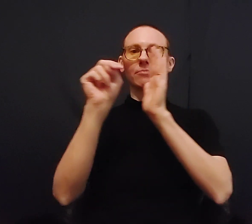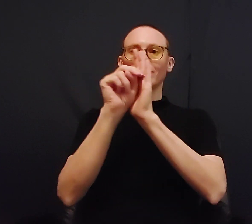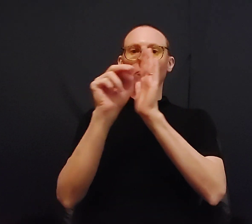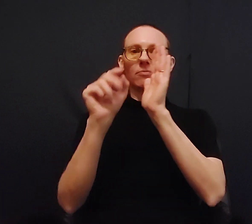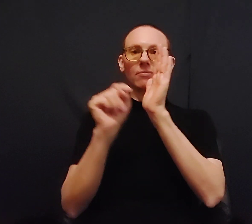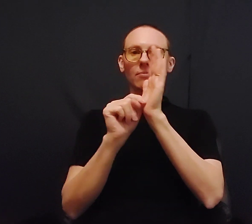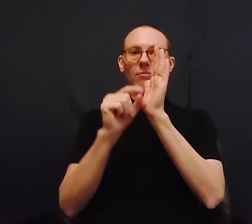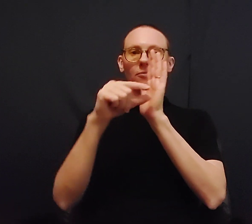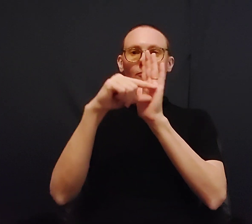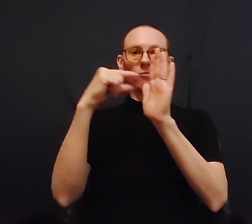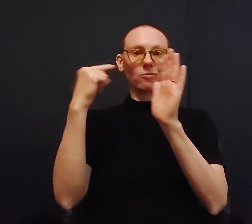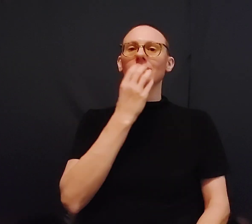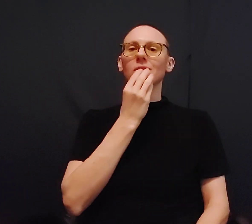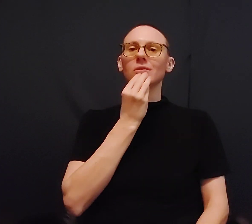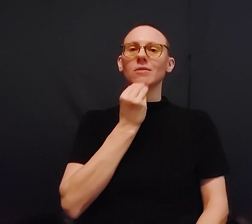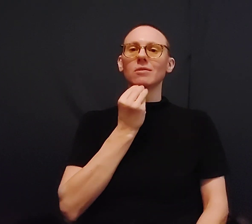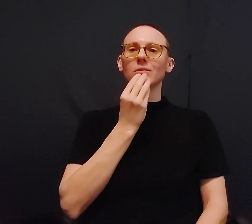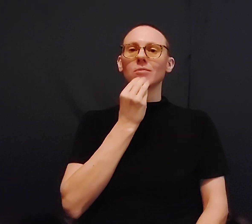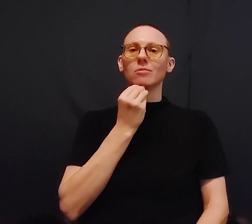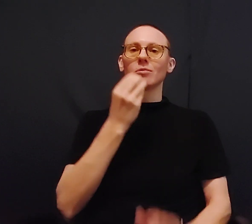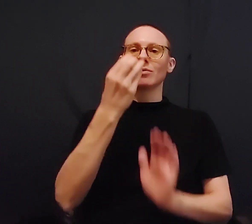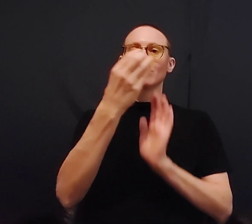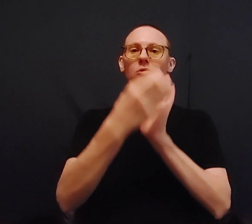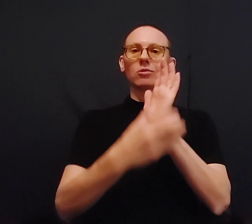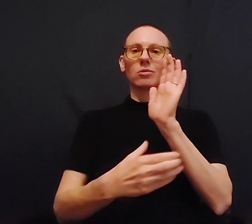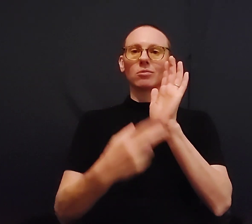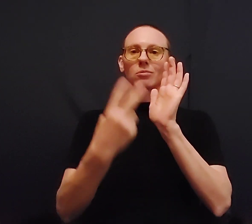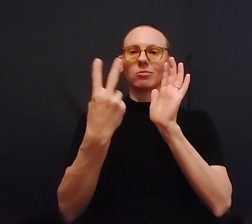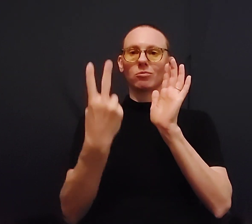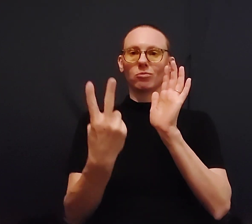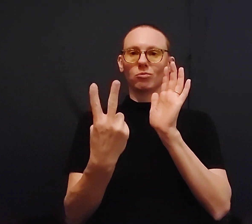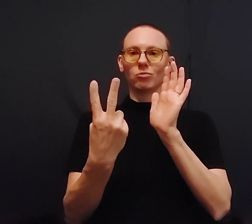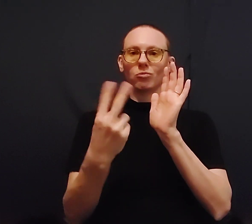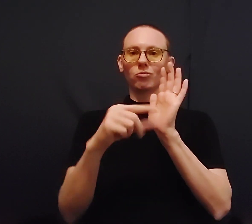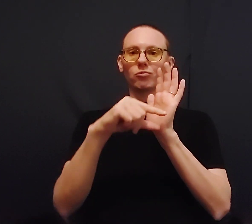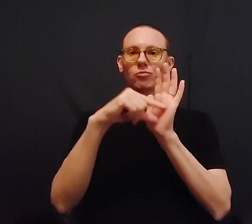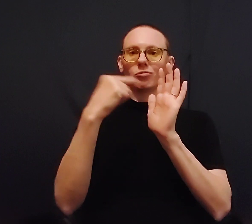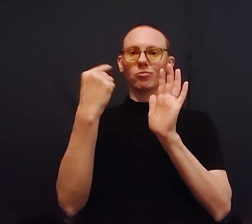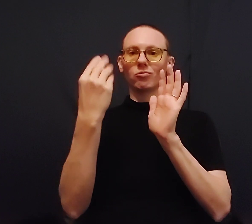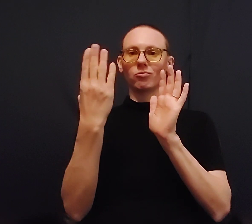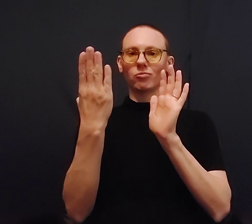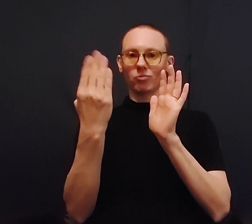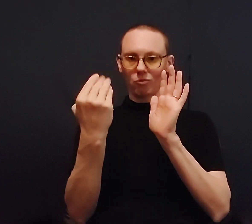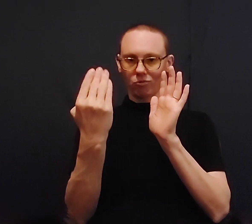This is shown in the New Testament in Hebrews chapter 2, verse 14.